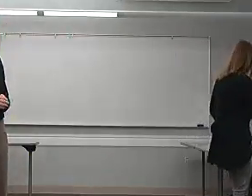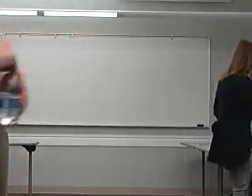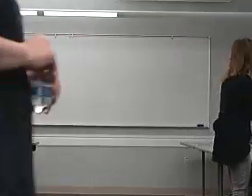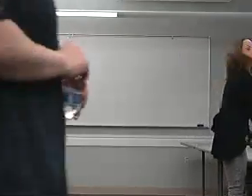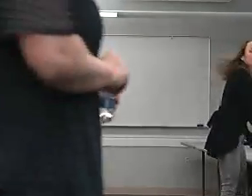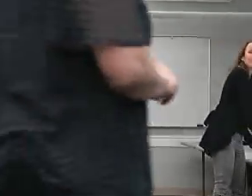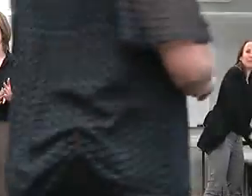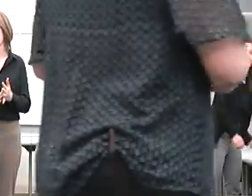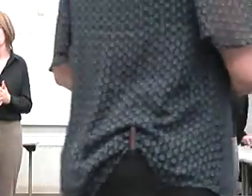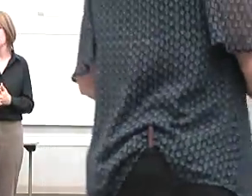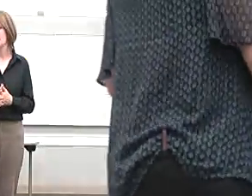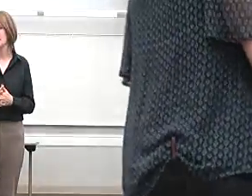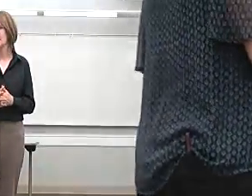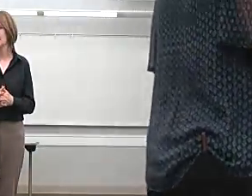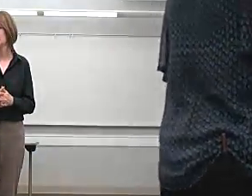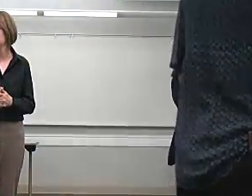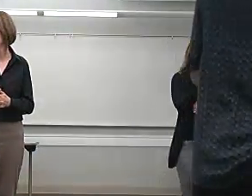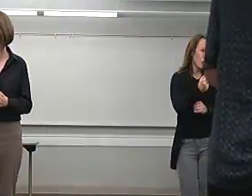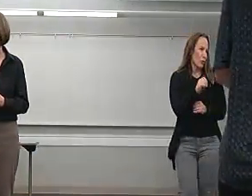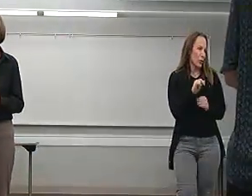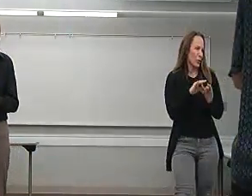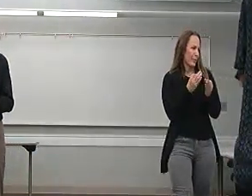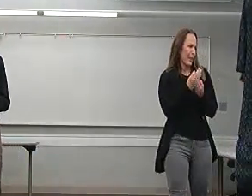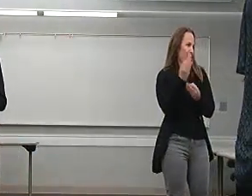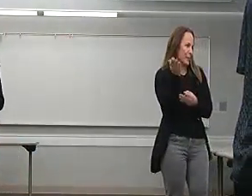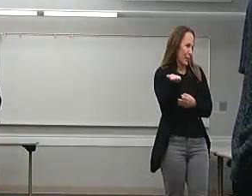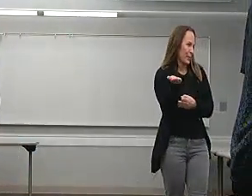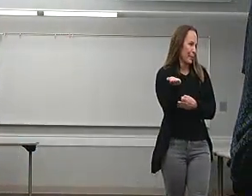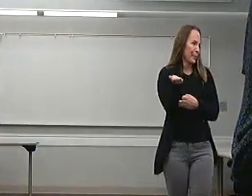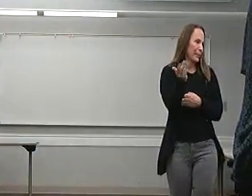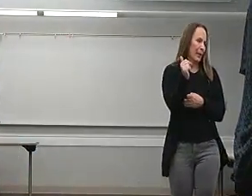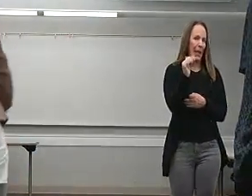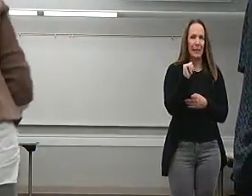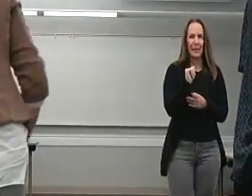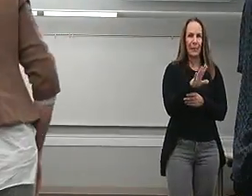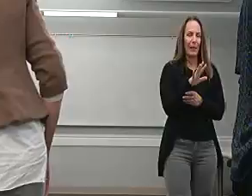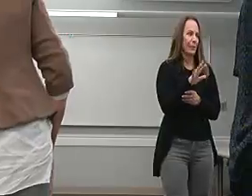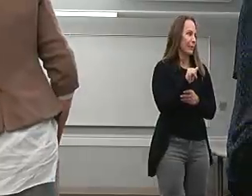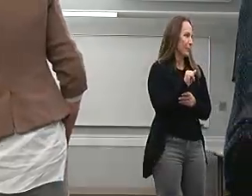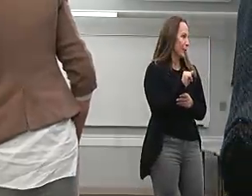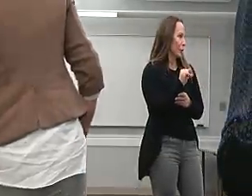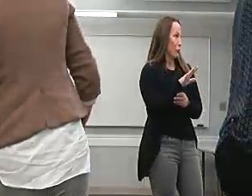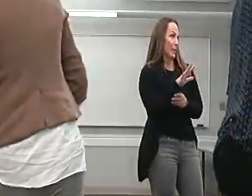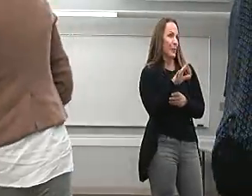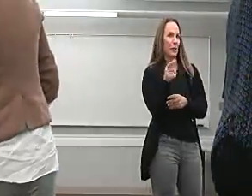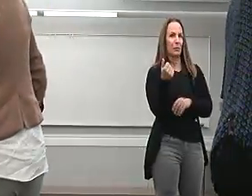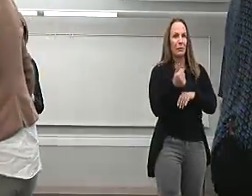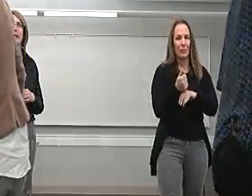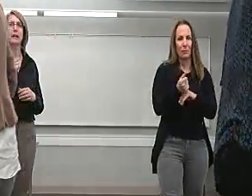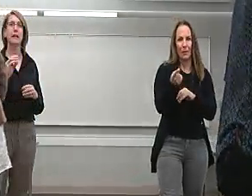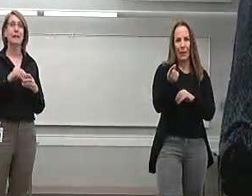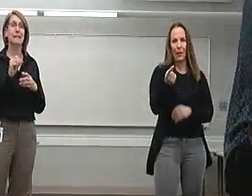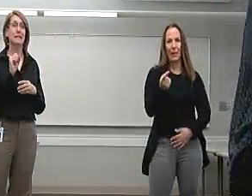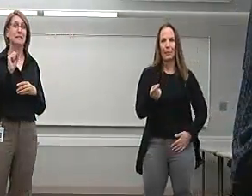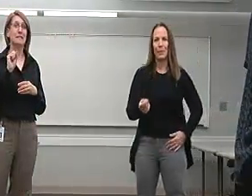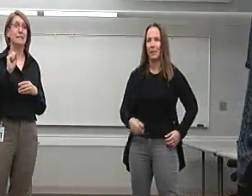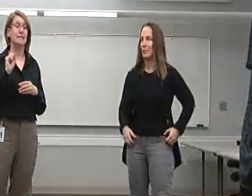Yeah, in St. George, there's some families there that asked that it be streamed, so we've got that camera set up.